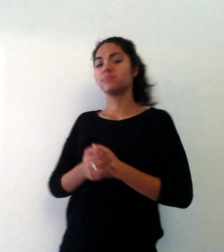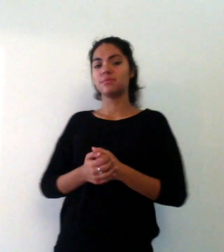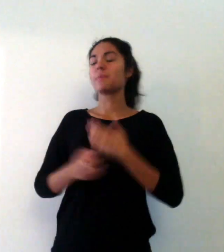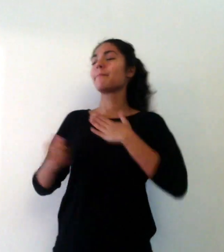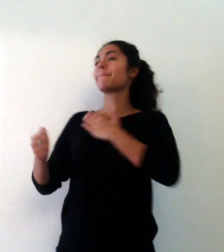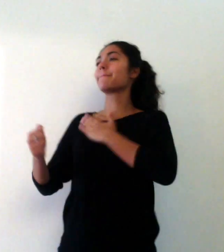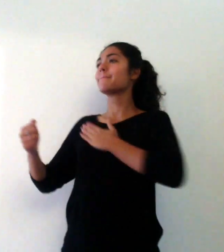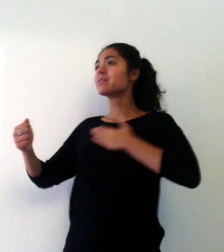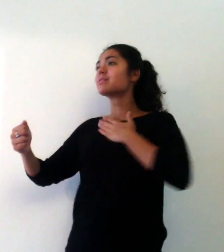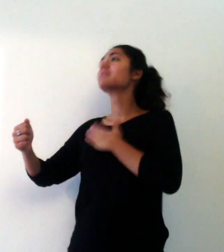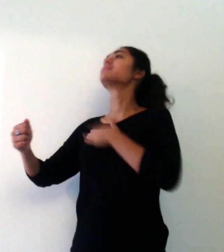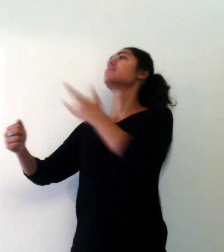Please love me."